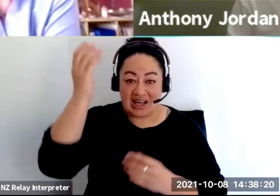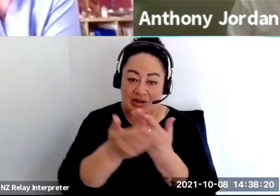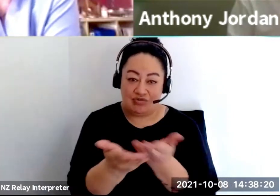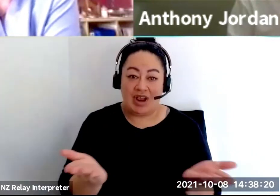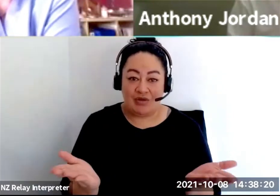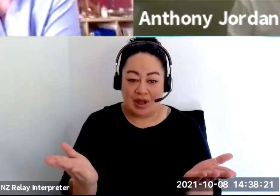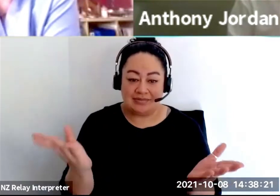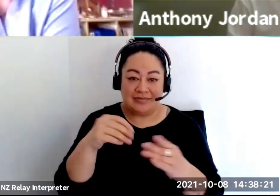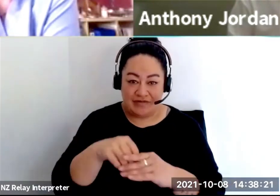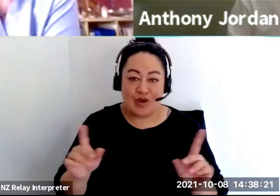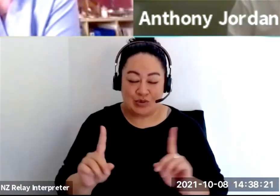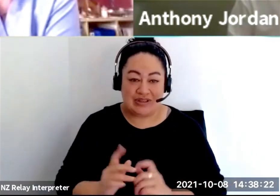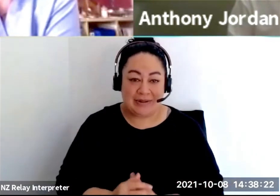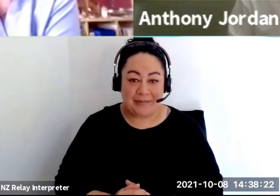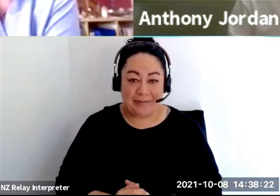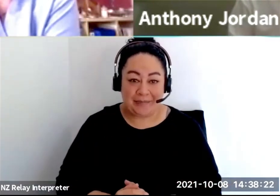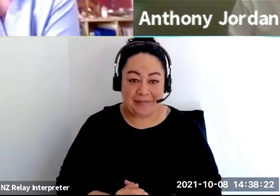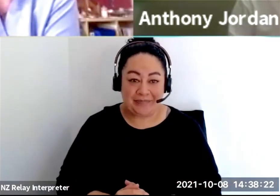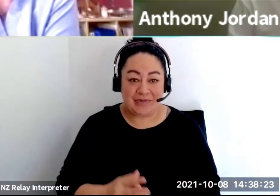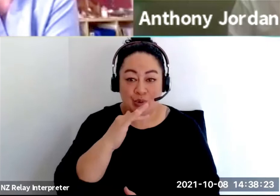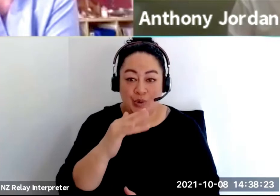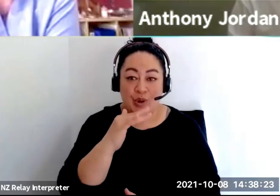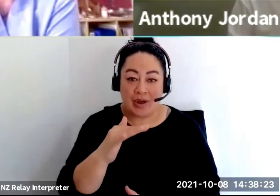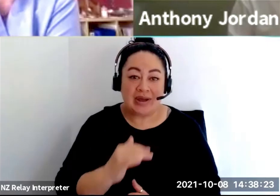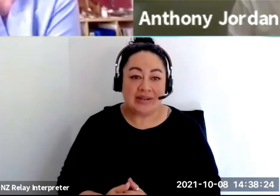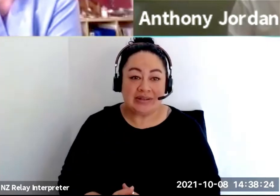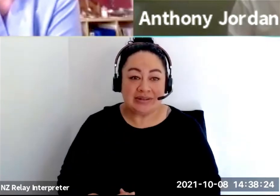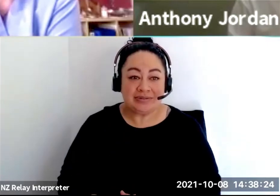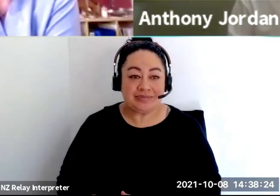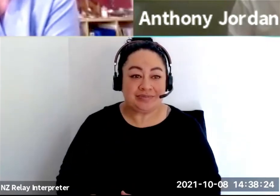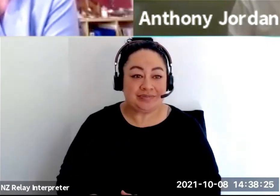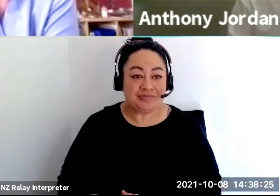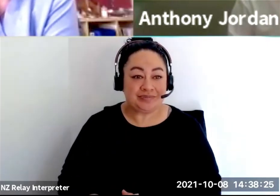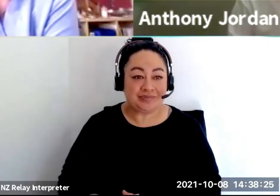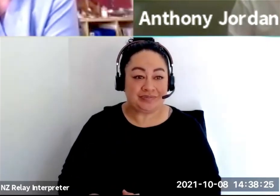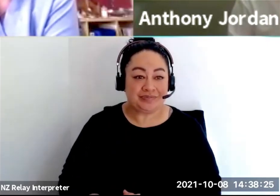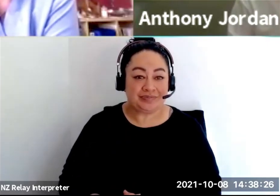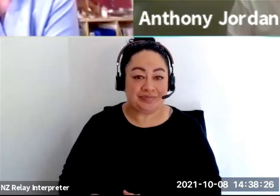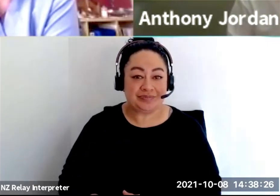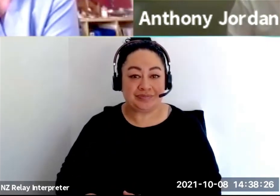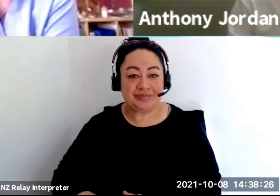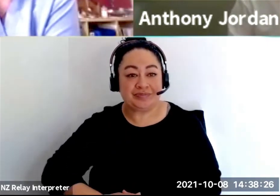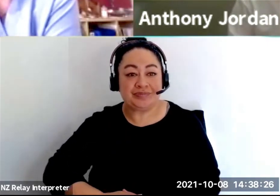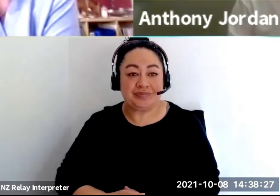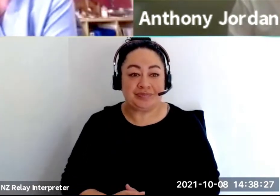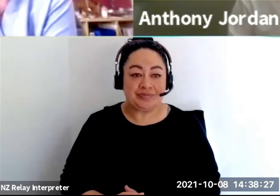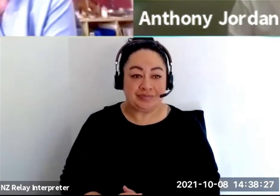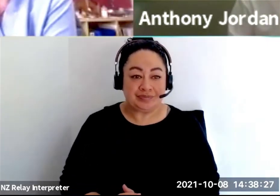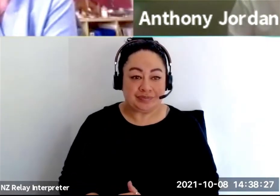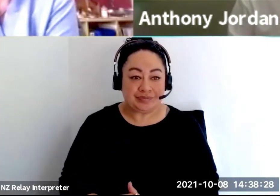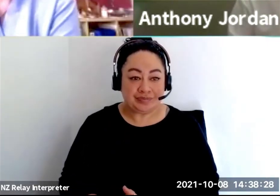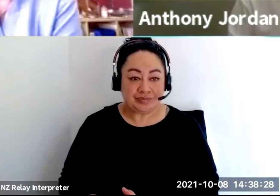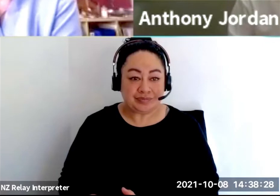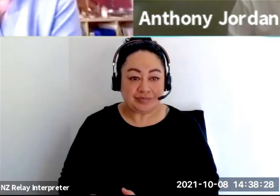te mihi arohatu kia koutou, ko whakariti tēnei kaupapa, ko whakawātea mai te ara kia mātou, kia māua ko